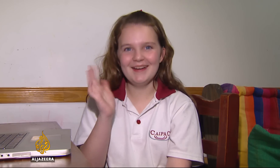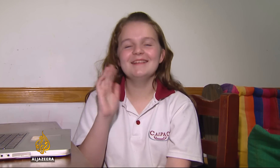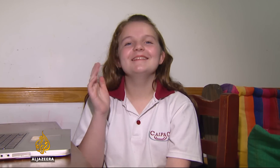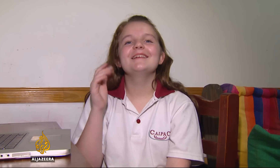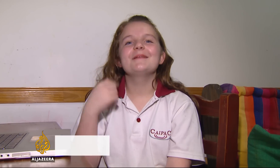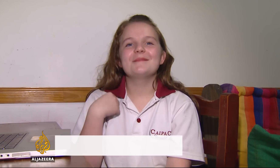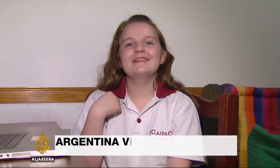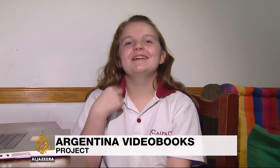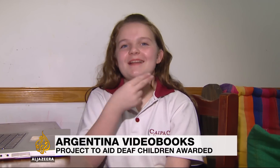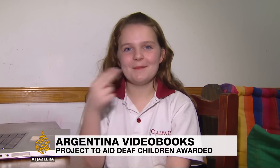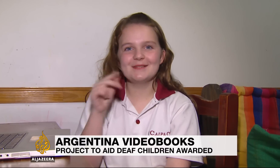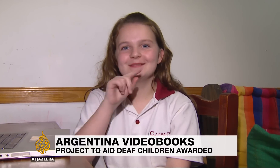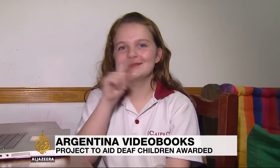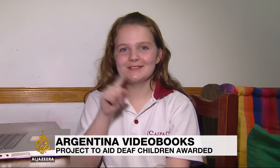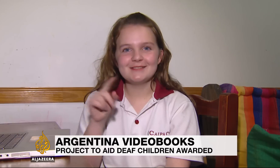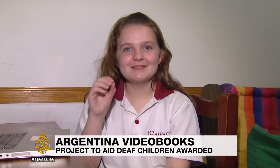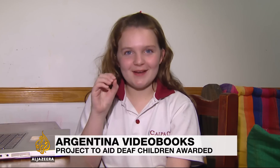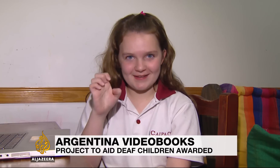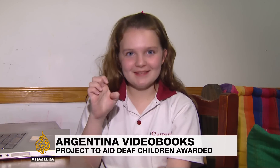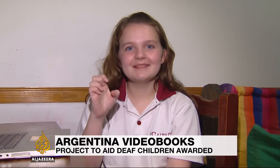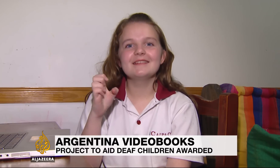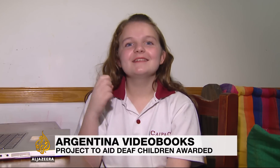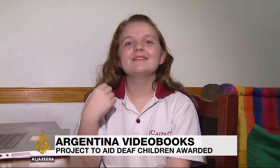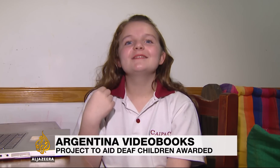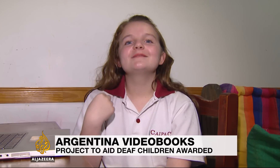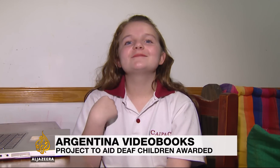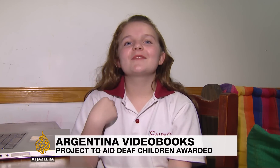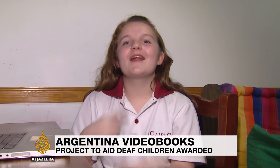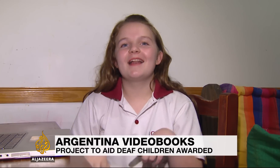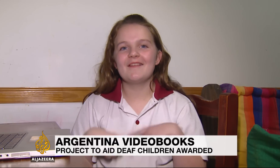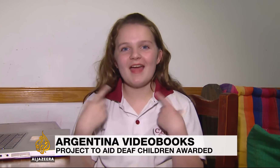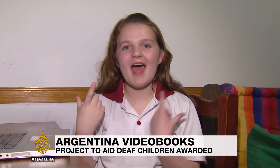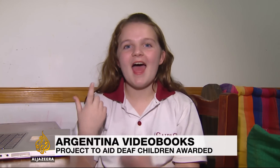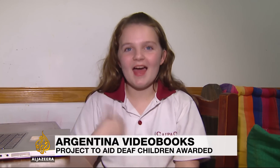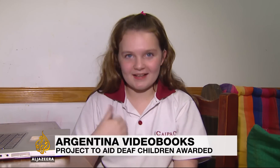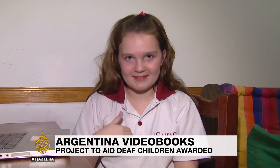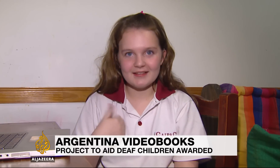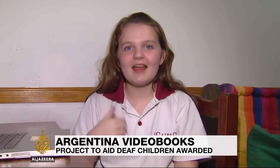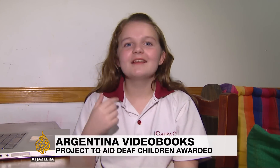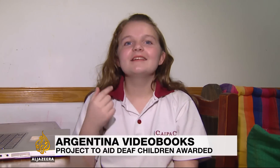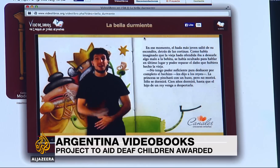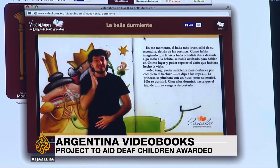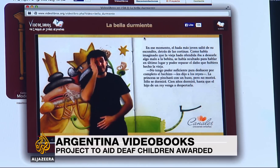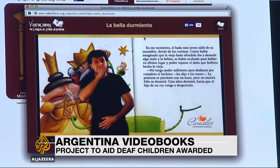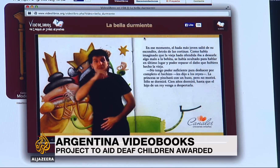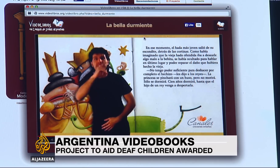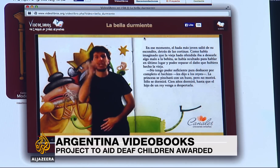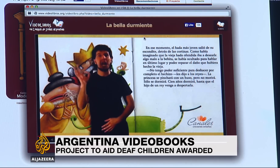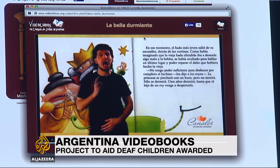Hello, I'm Zoe, age 10, and I live in Argentina, she says using International Sign Language. Zoe is also an avid reader